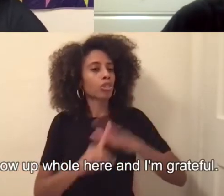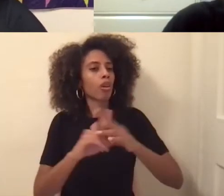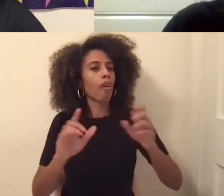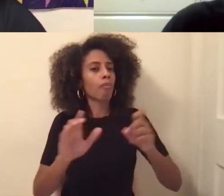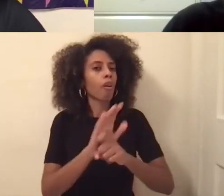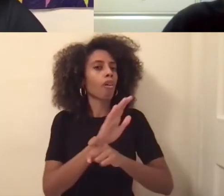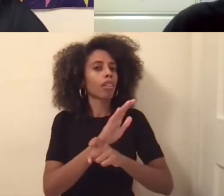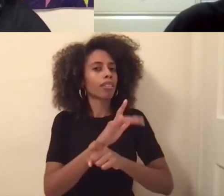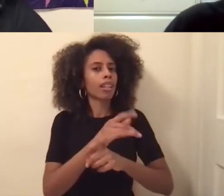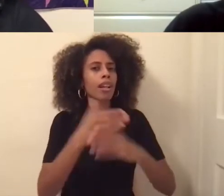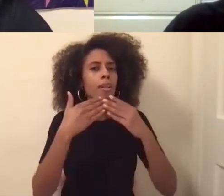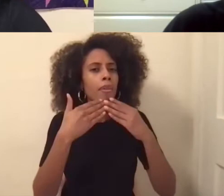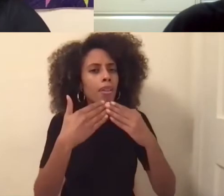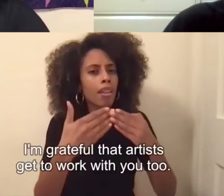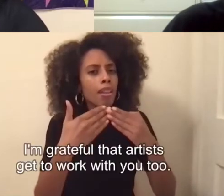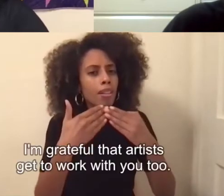grateful.